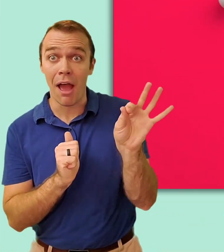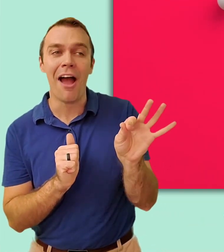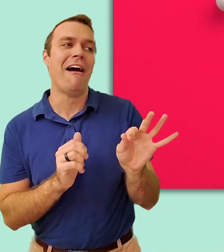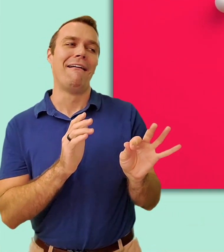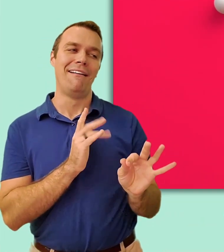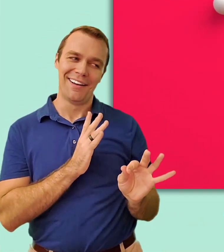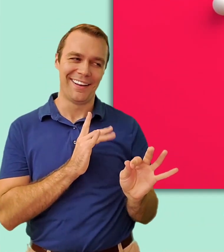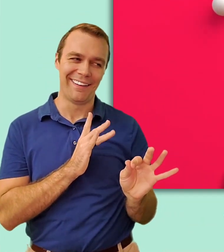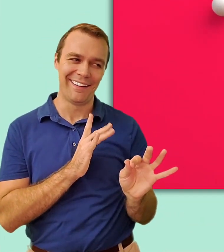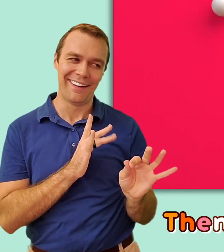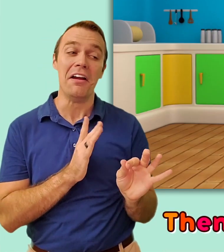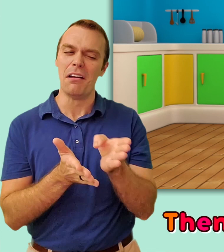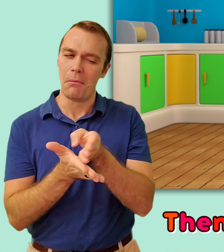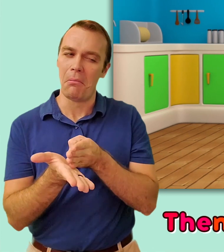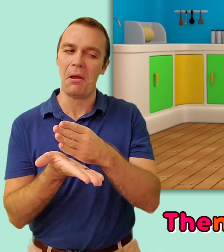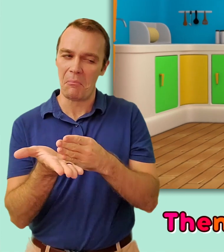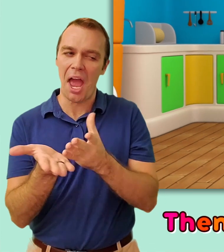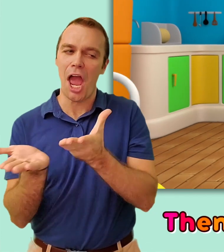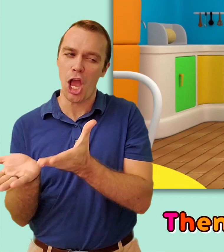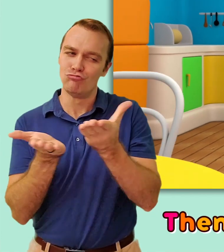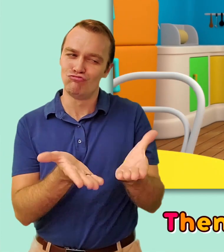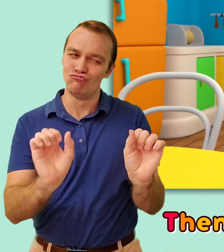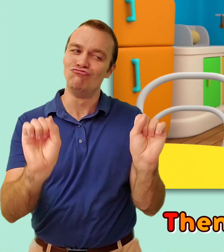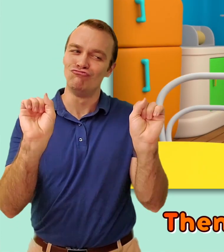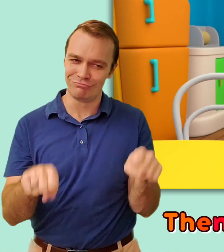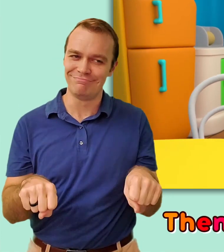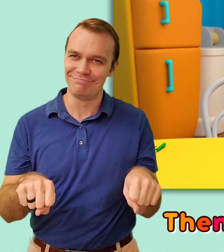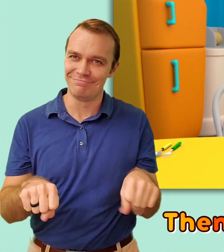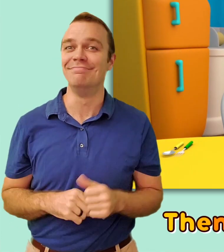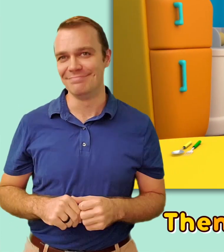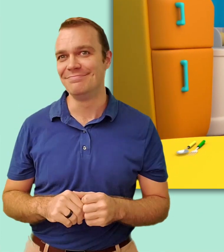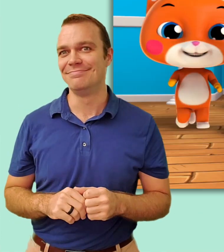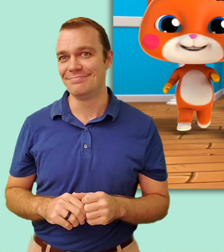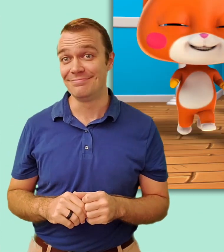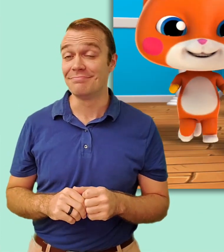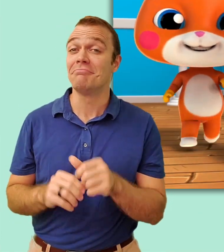you darling kittens? Then you shall have some pie.